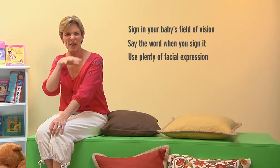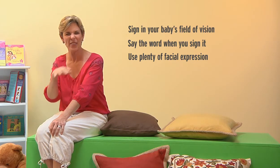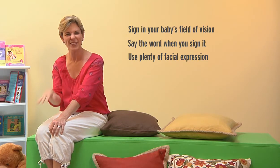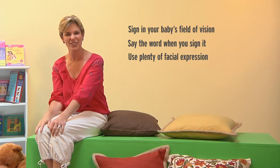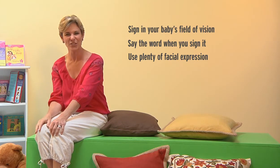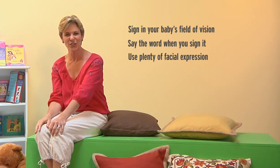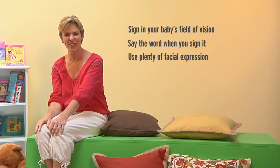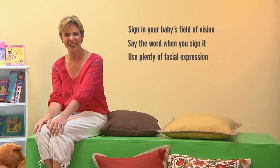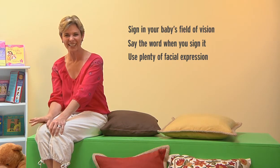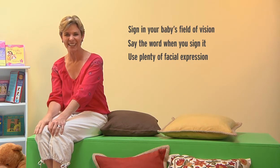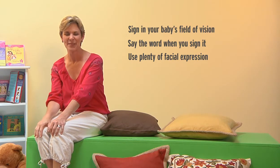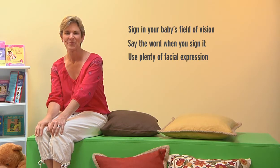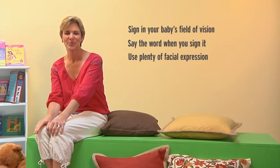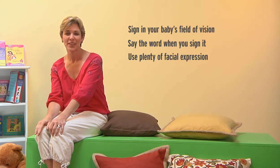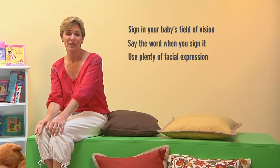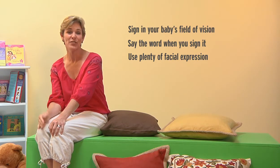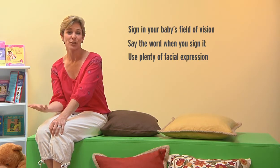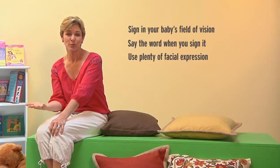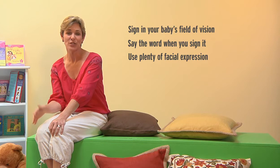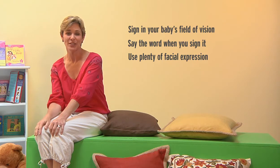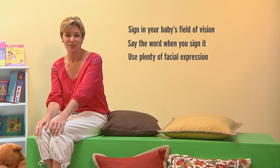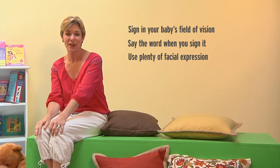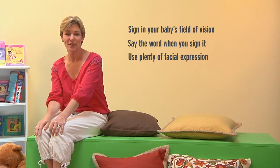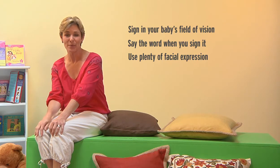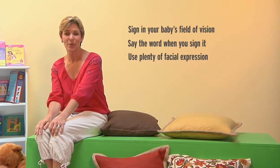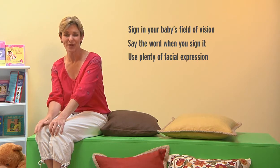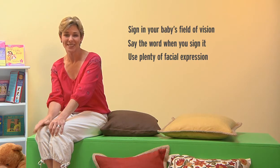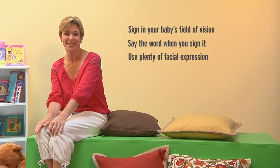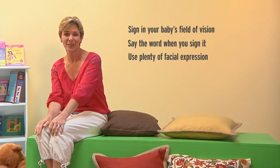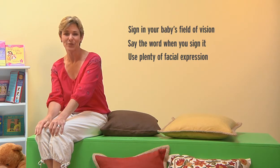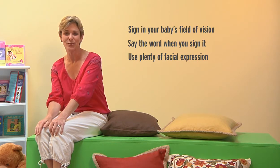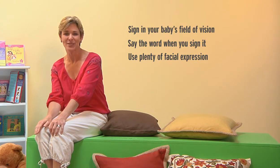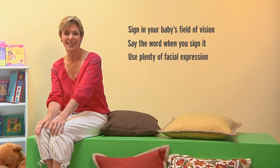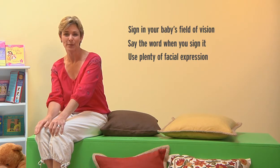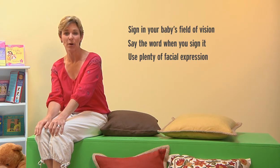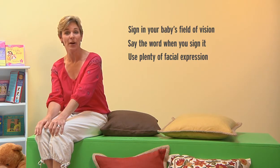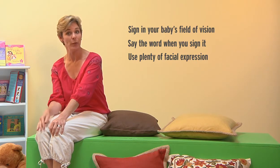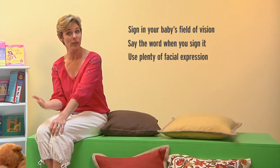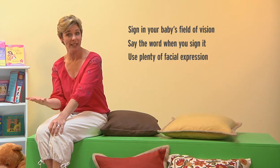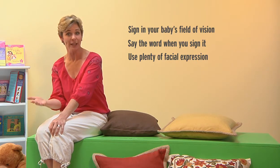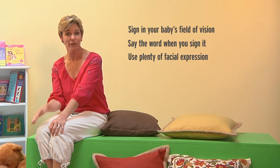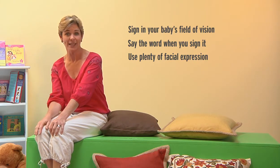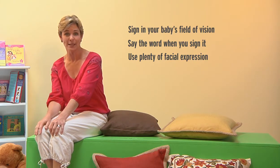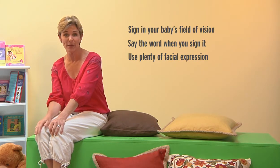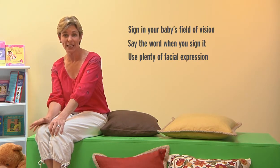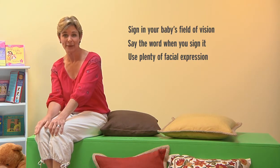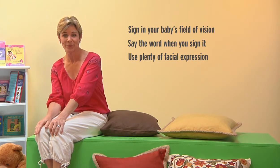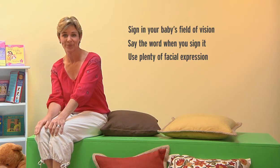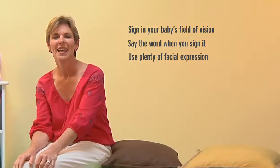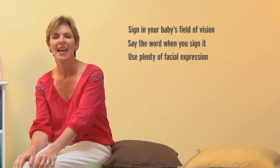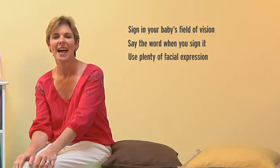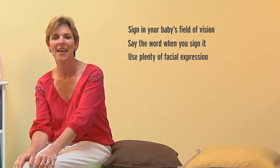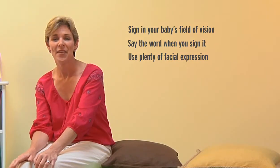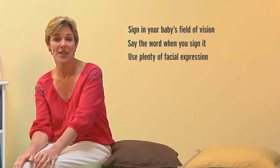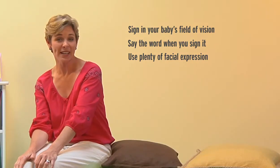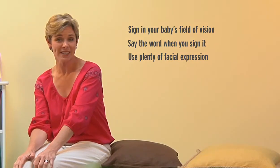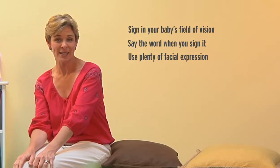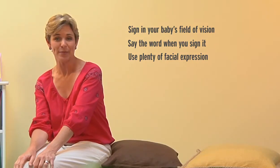mouth, it's dirty. The facial expression is very important to tell those two signs apart and really clarifies the meaning. And then the next tip